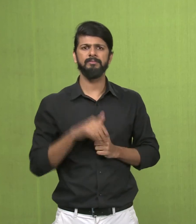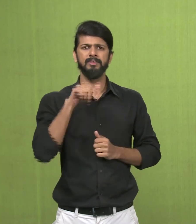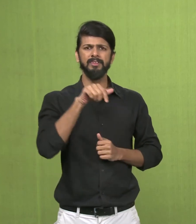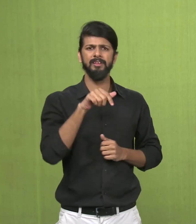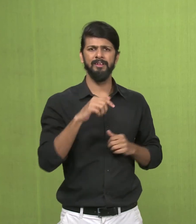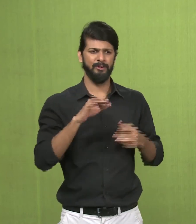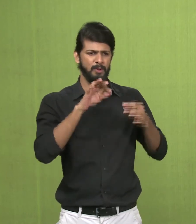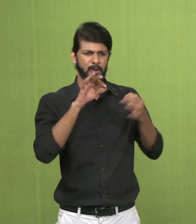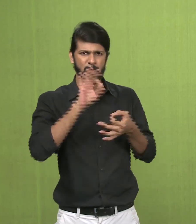Answer number 4.